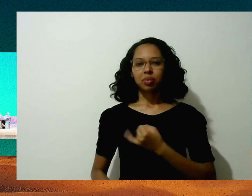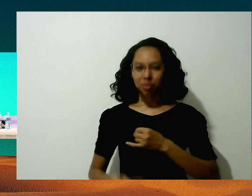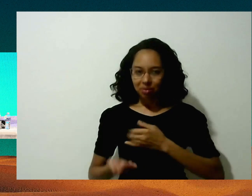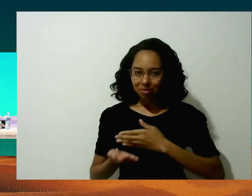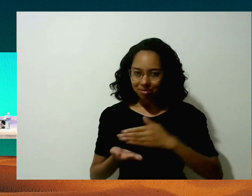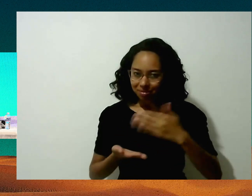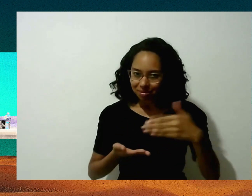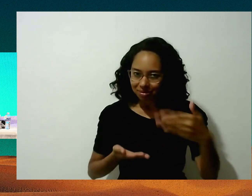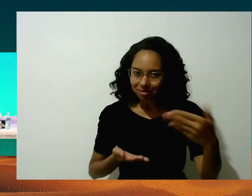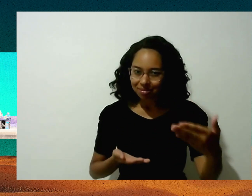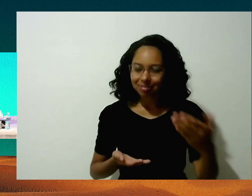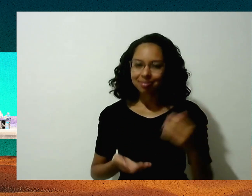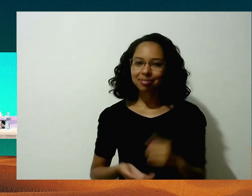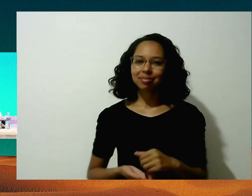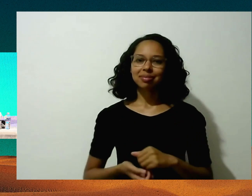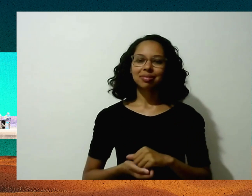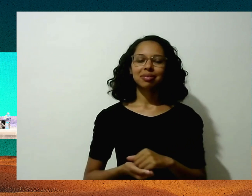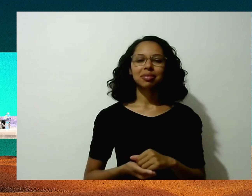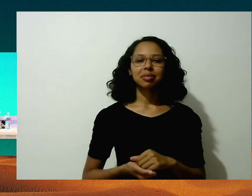see if we can advance a little more.